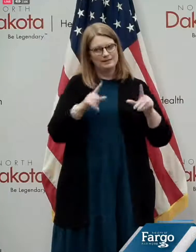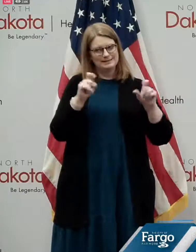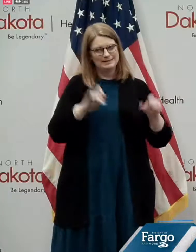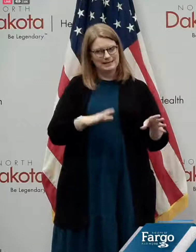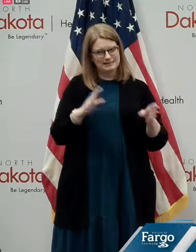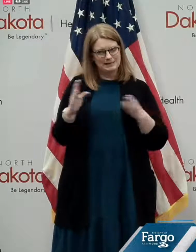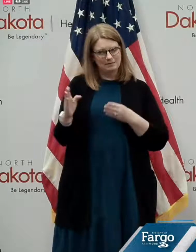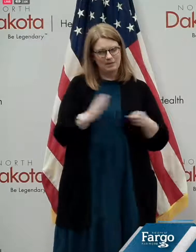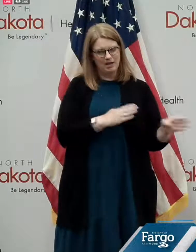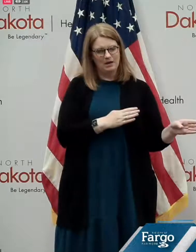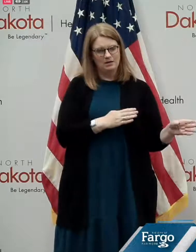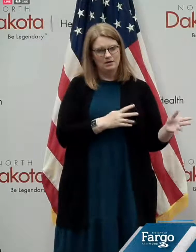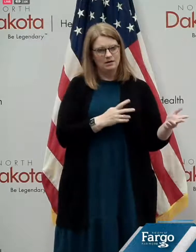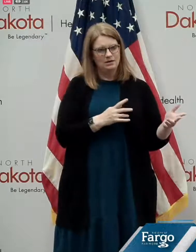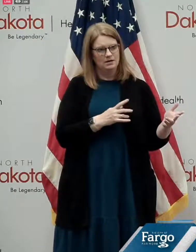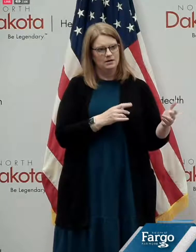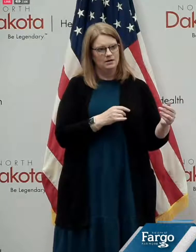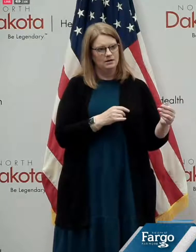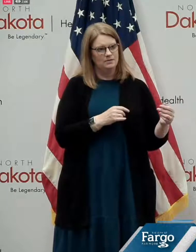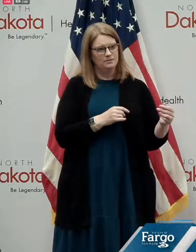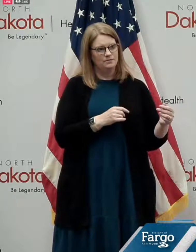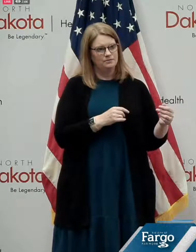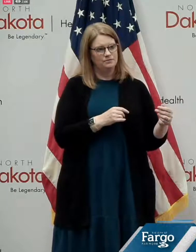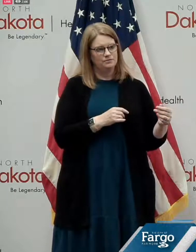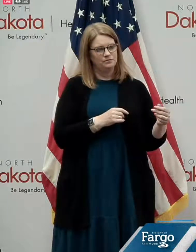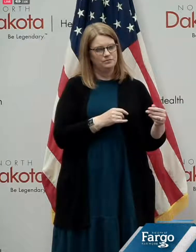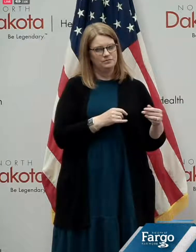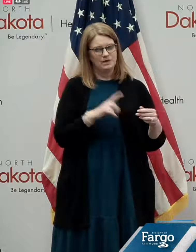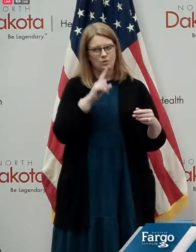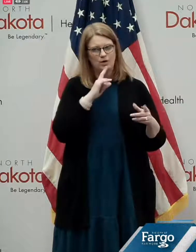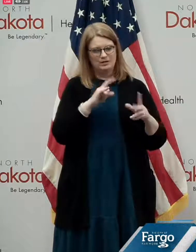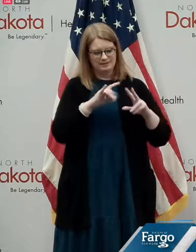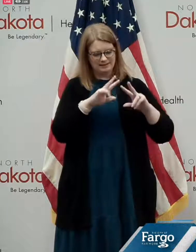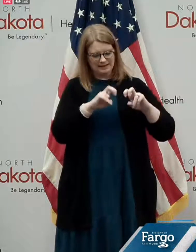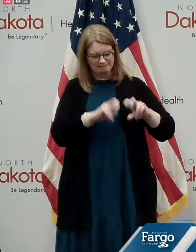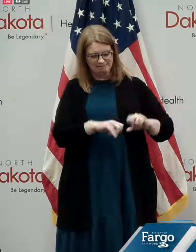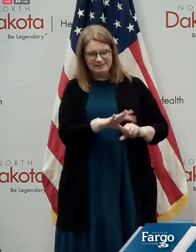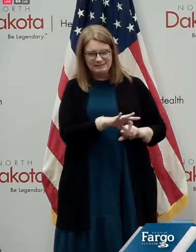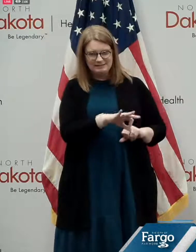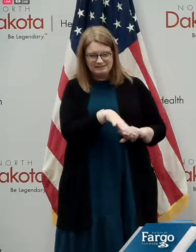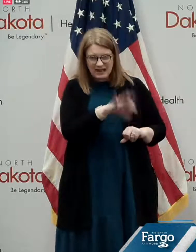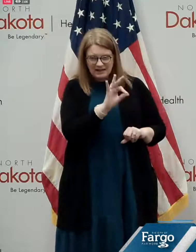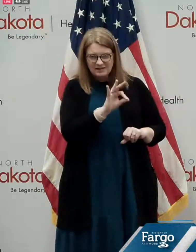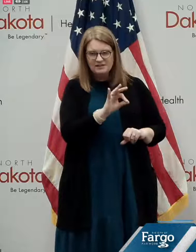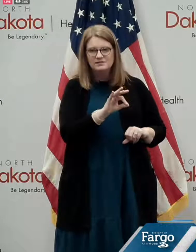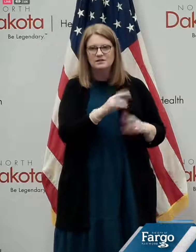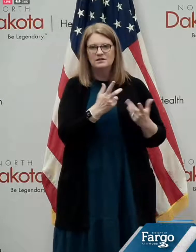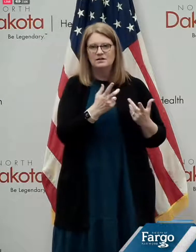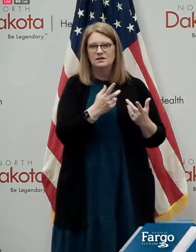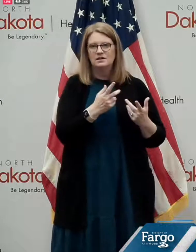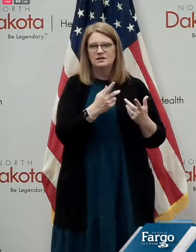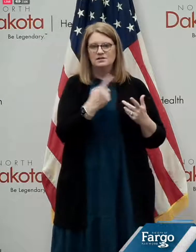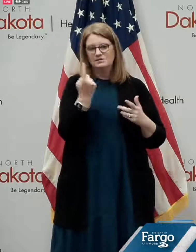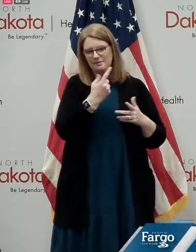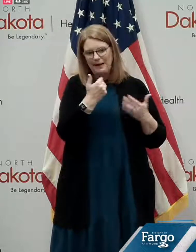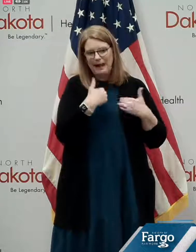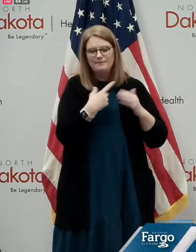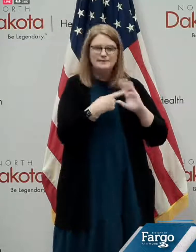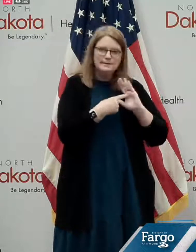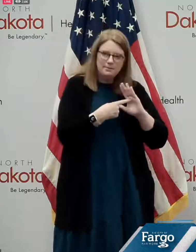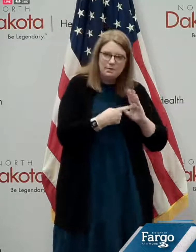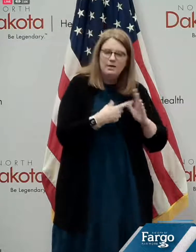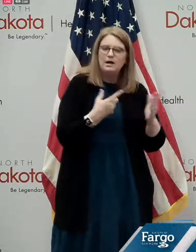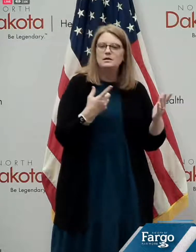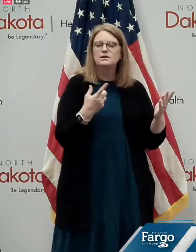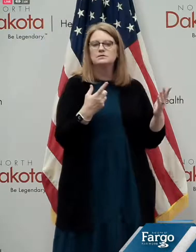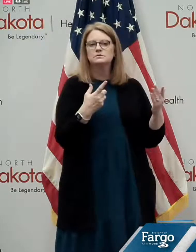strategy is the difference between diagnostic and surveillance. Diagnostic, of course, would be someone who's symptomatic.